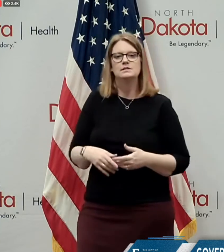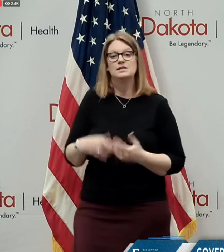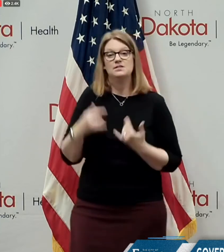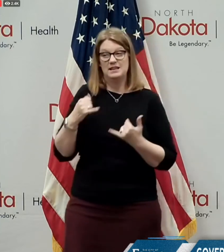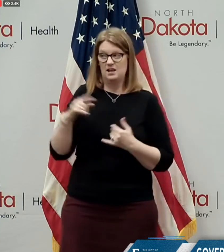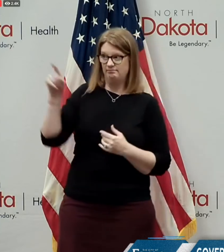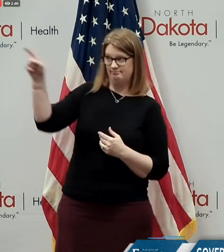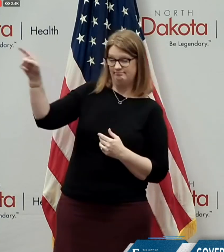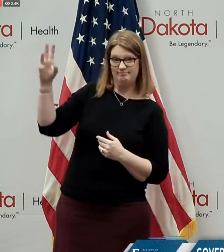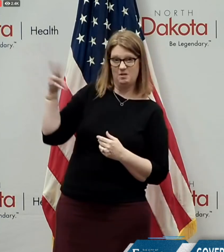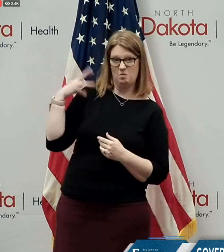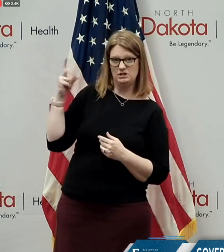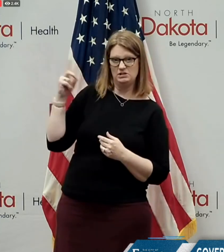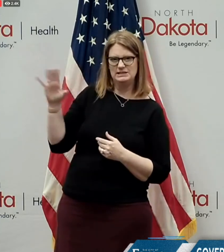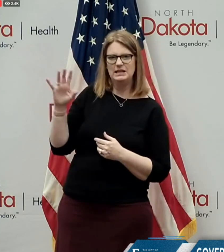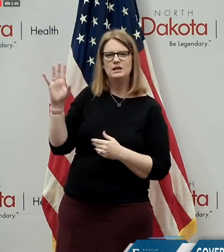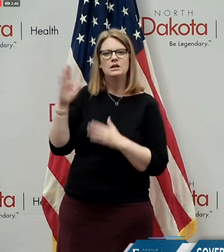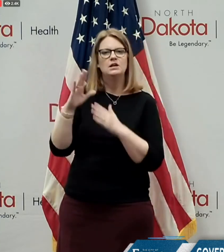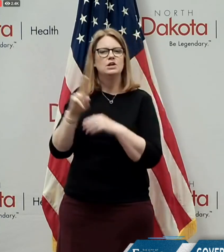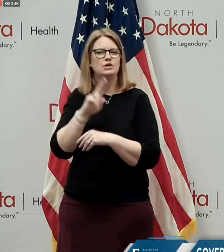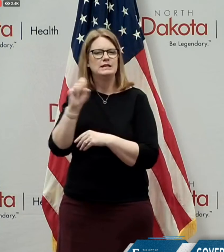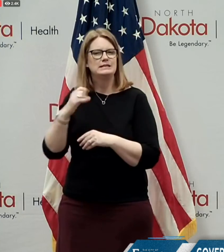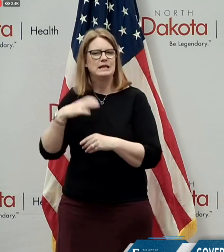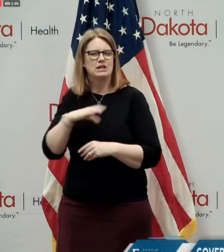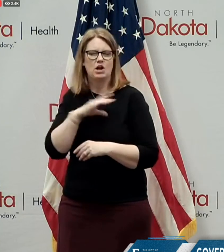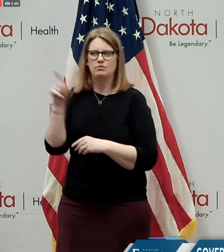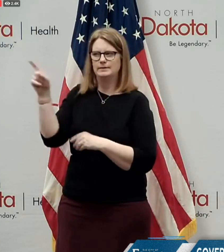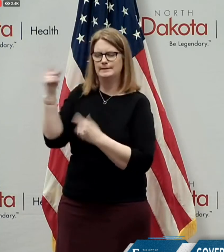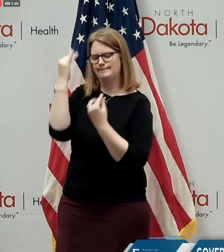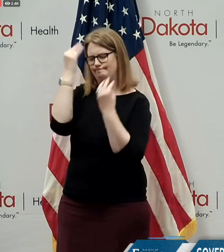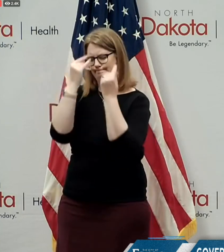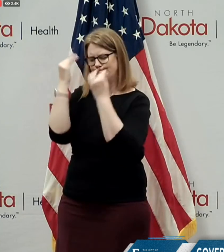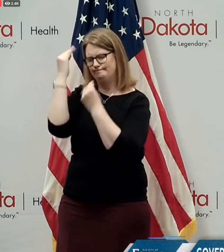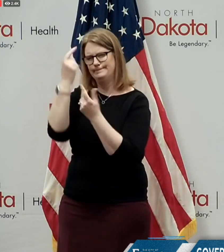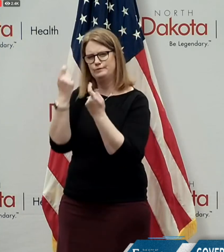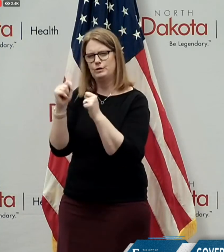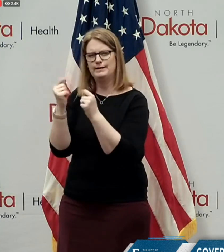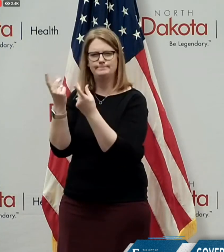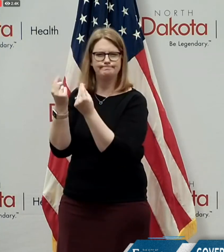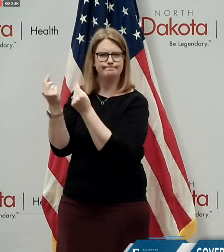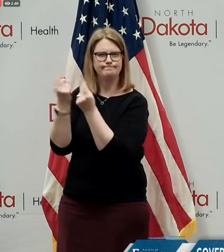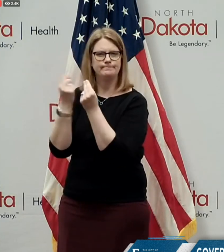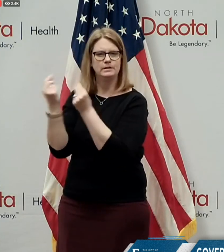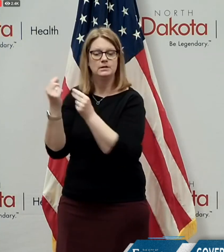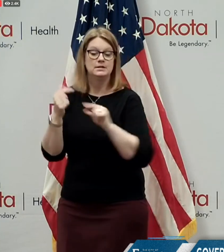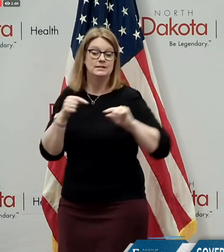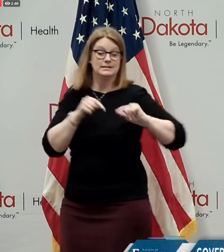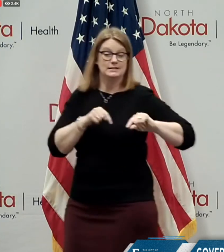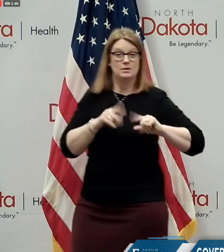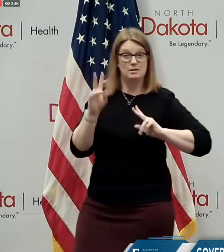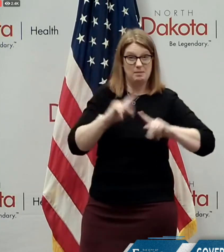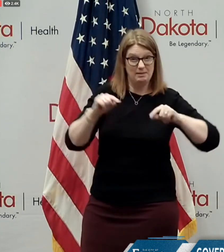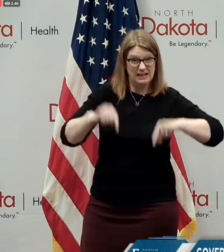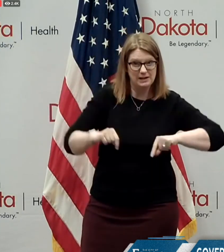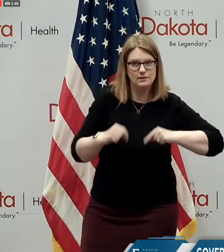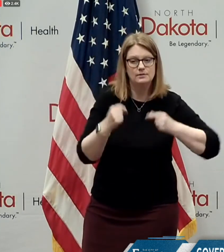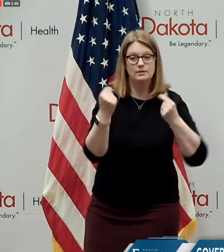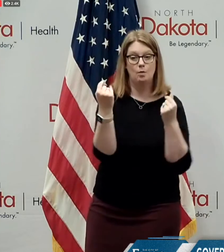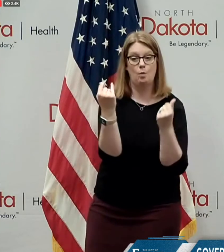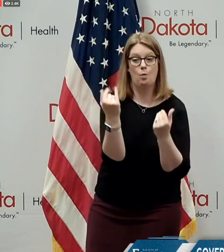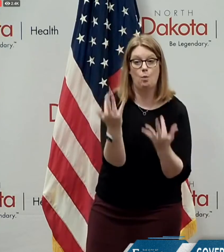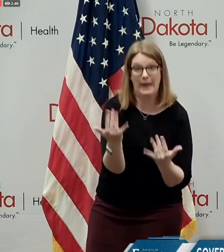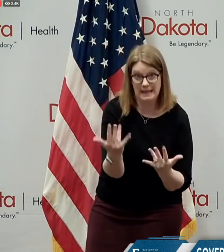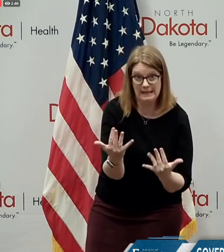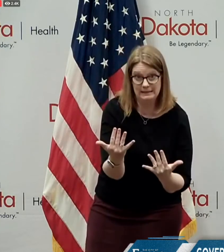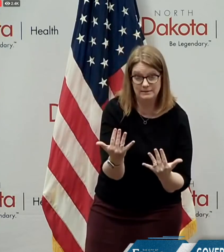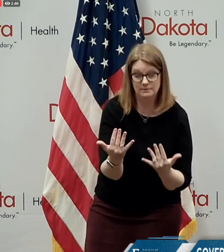by the U.S. Congress, North Dakota recipients of the PPP loan should consider waiting This is one of the first times I can